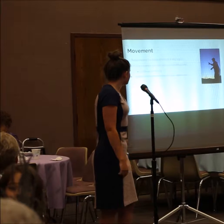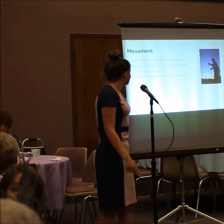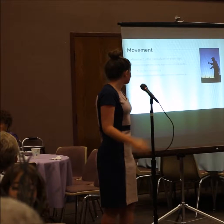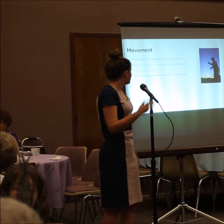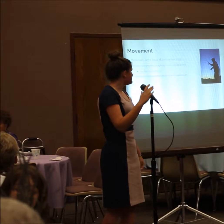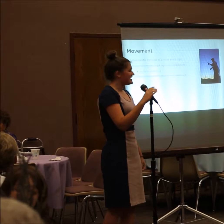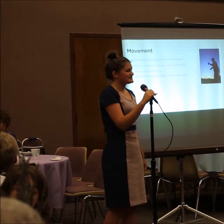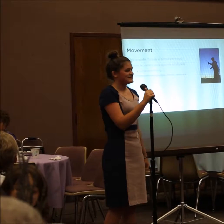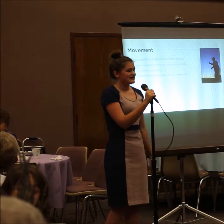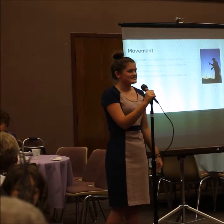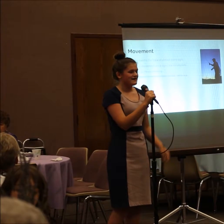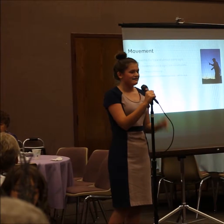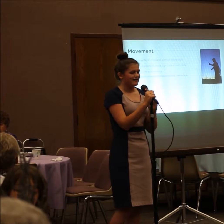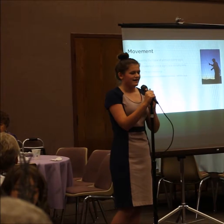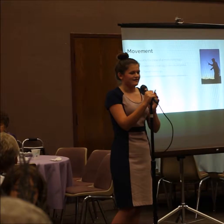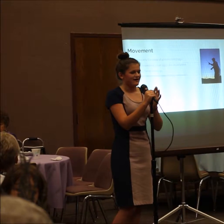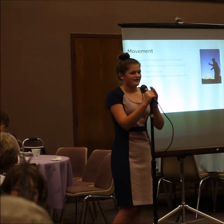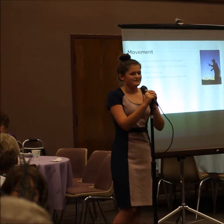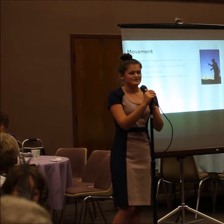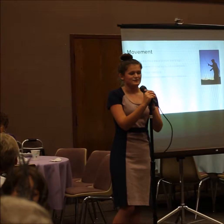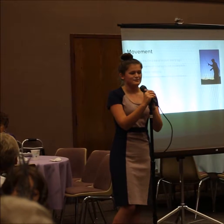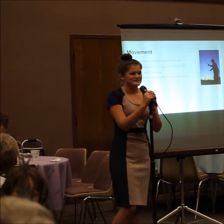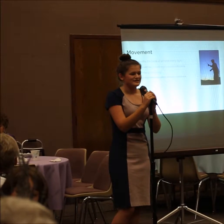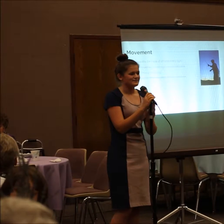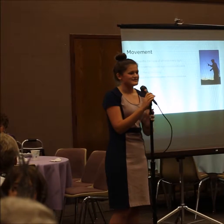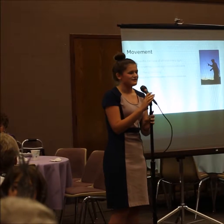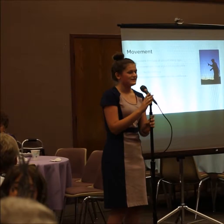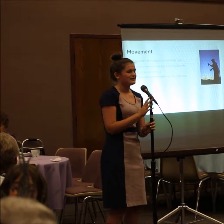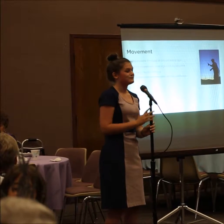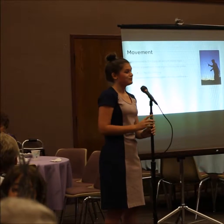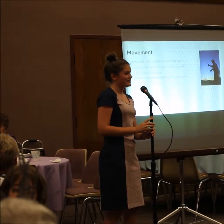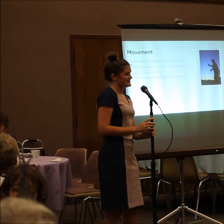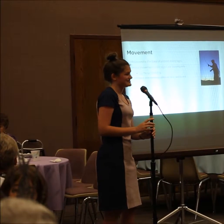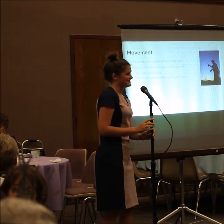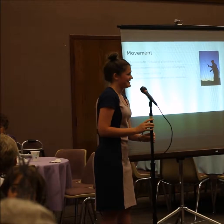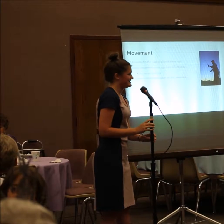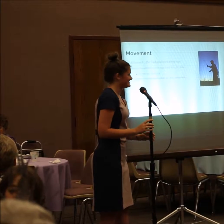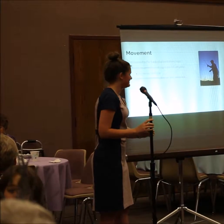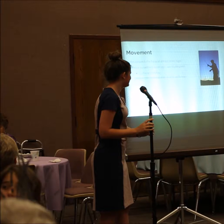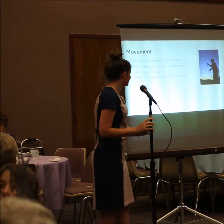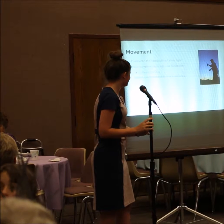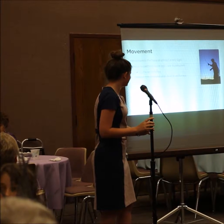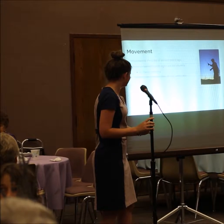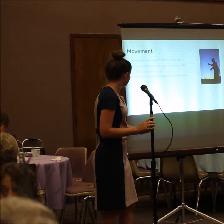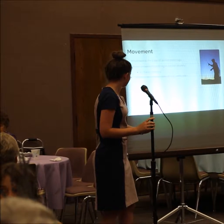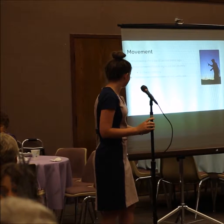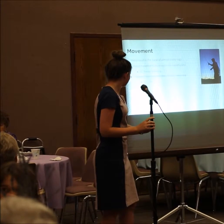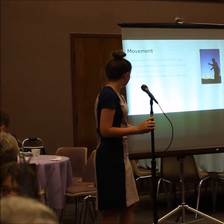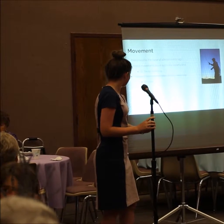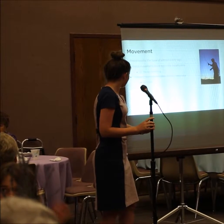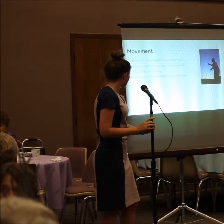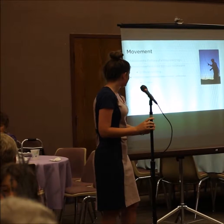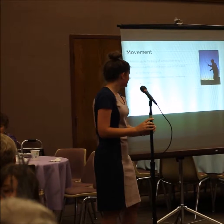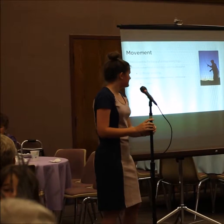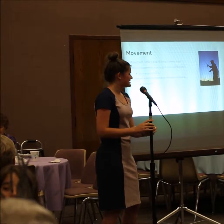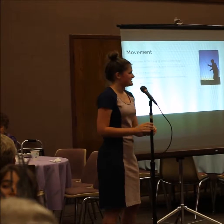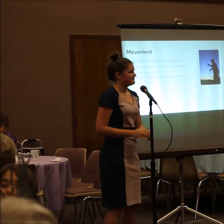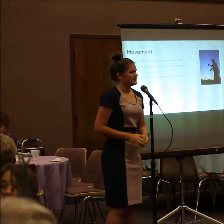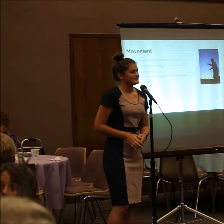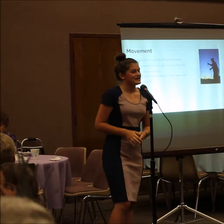Correct movement makes an ASL, and I also say to myself, it breaks ASL. For example, the sign for yellow. The sign